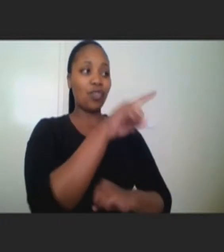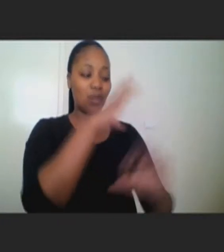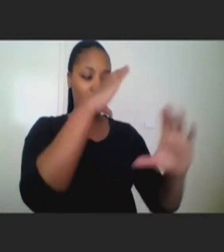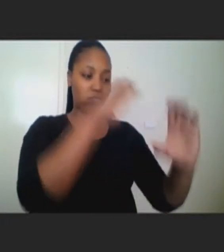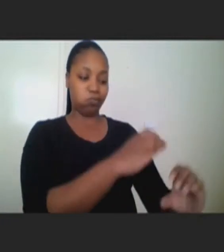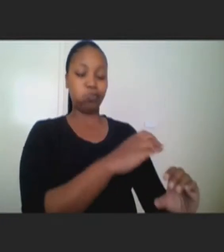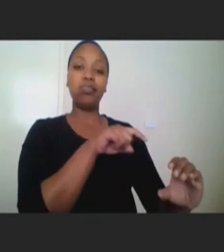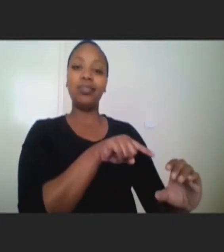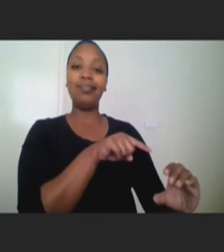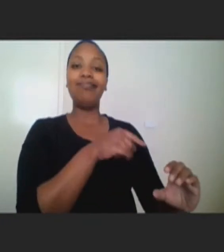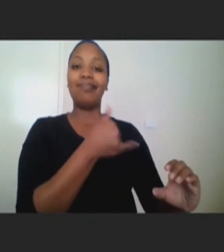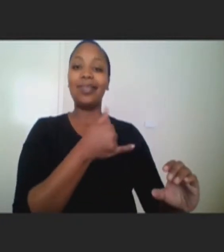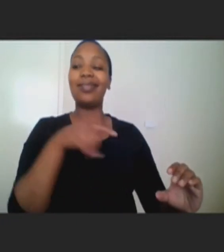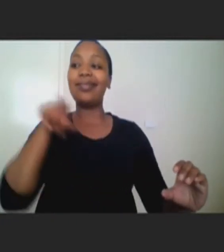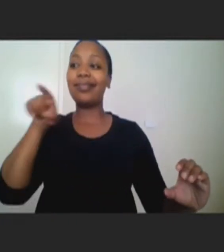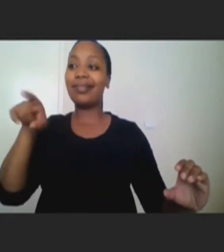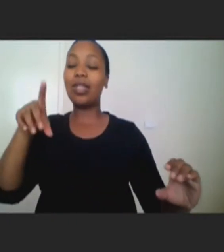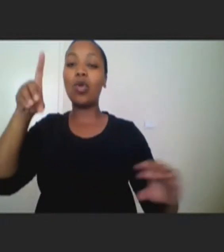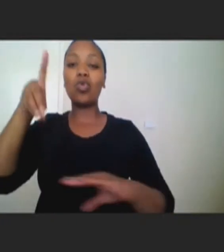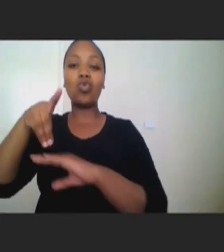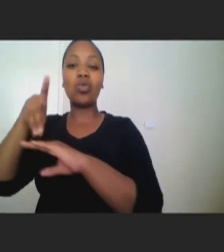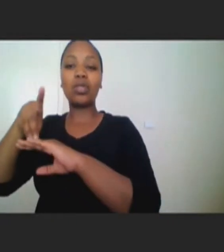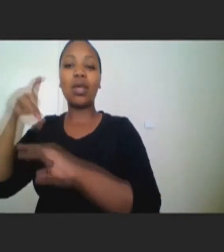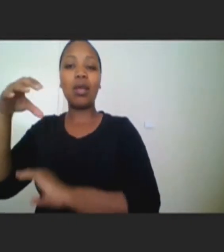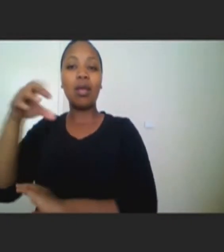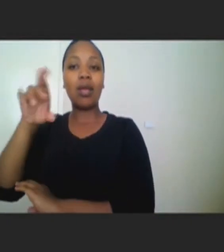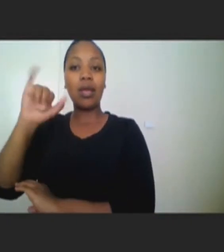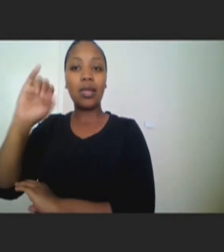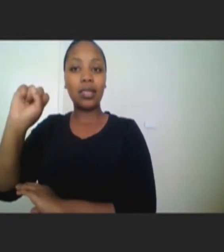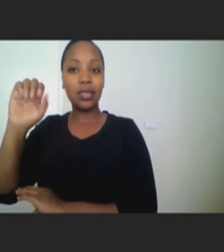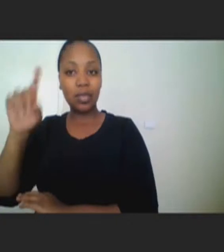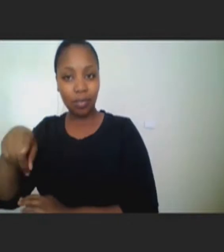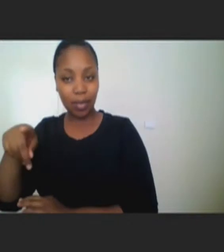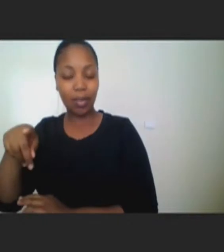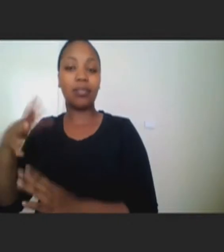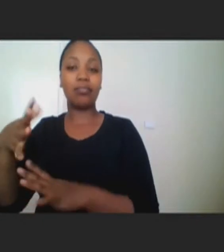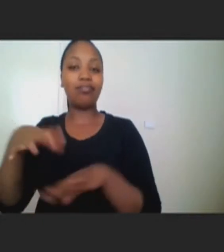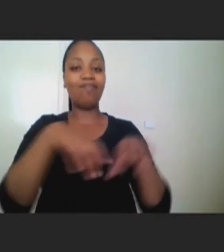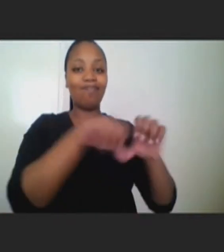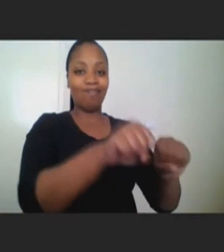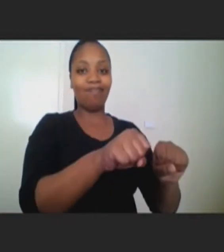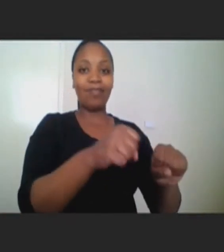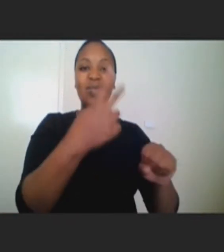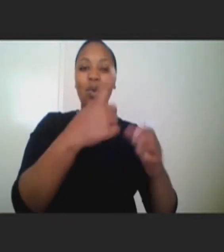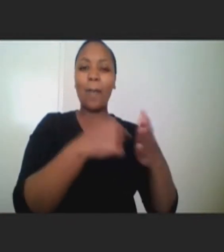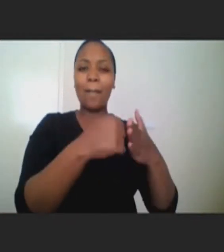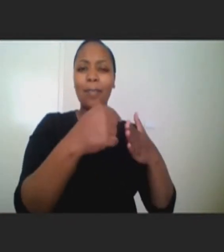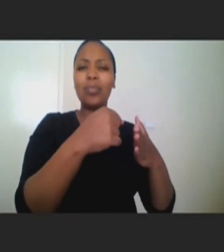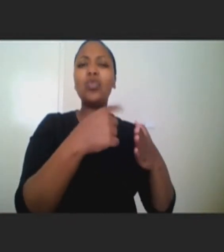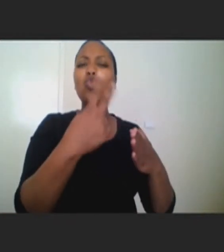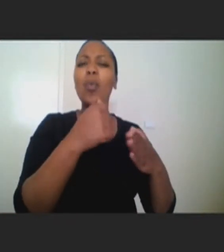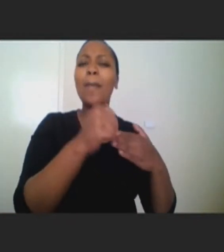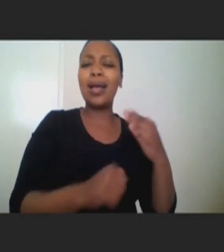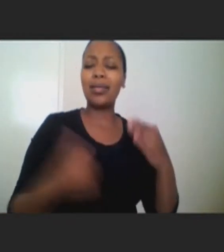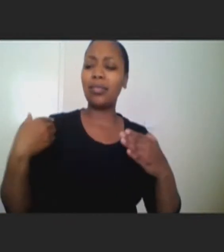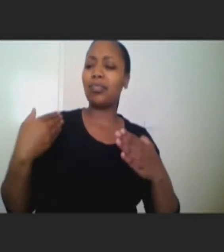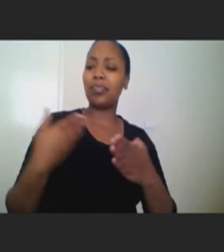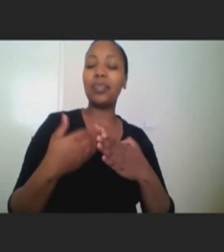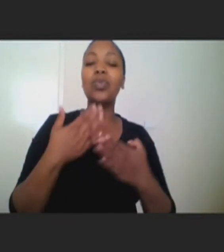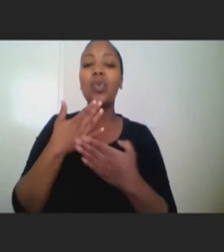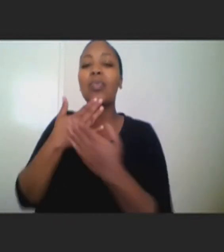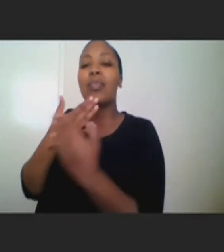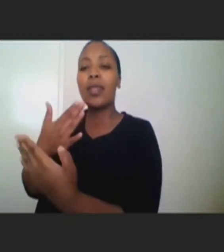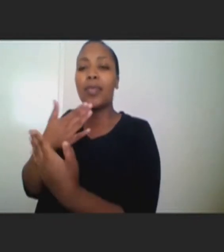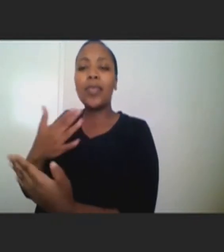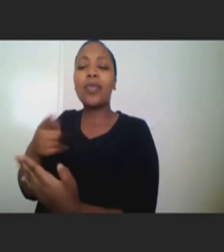that he will be coming back. So I want to take this opportunity to thank Dr. Crisp for having held the